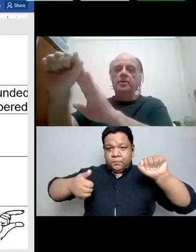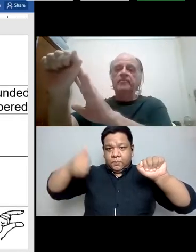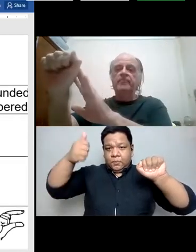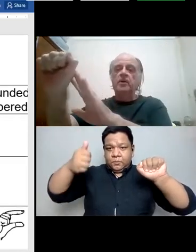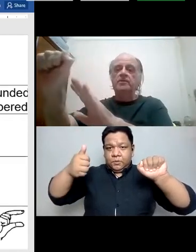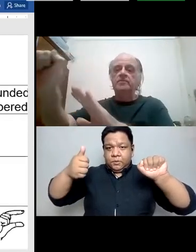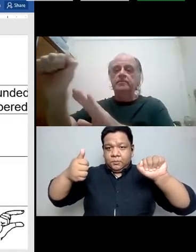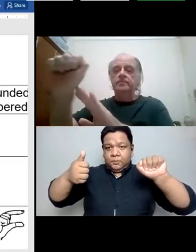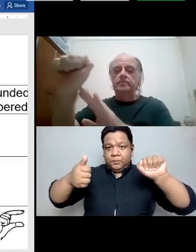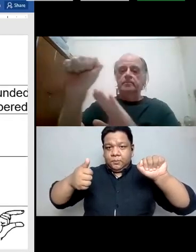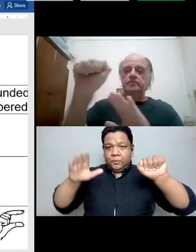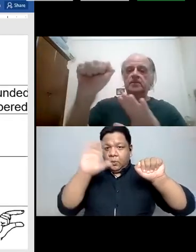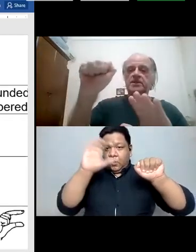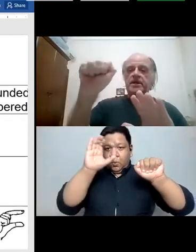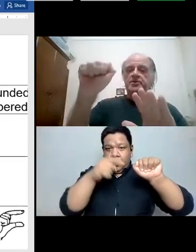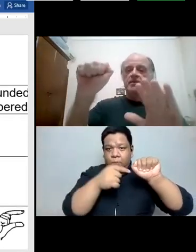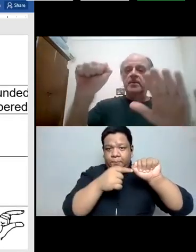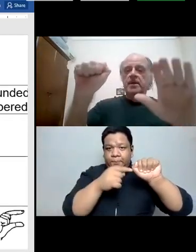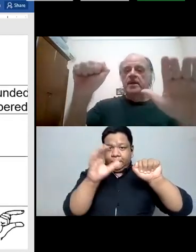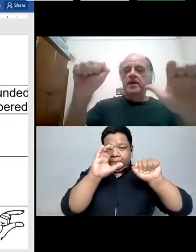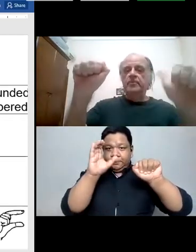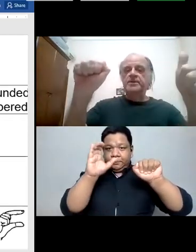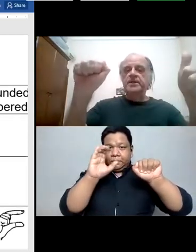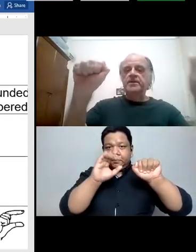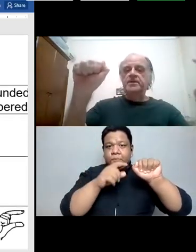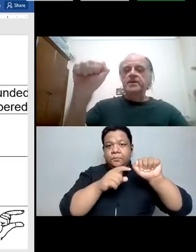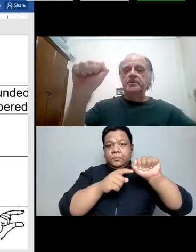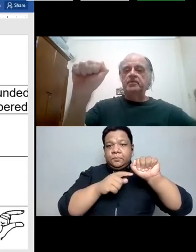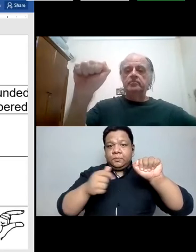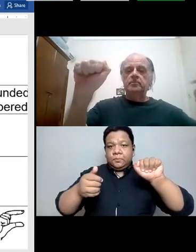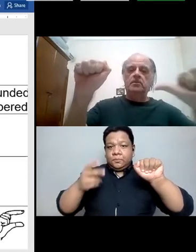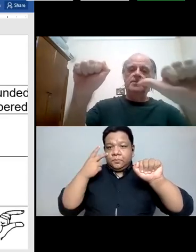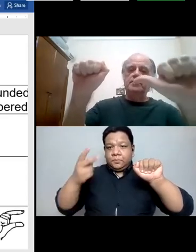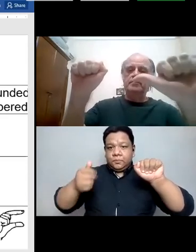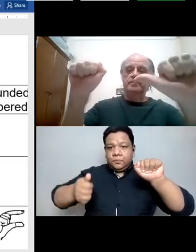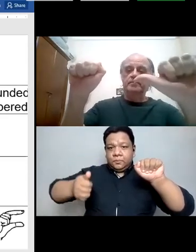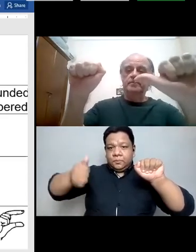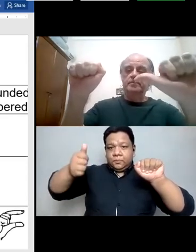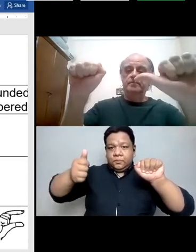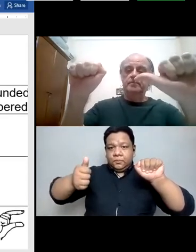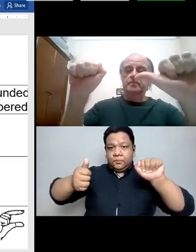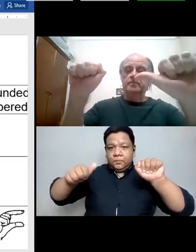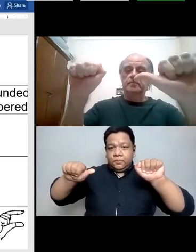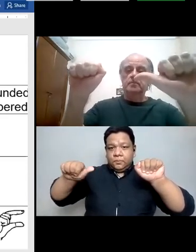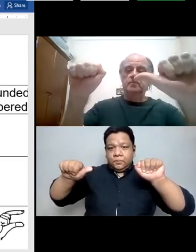We're looking for this hand shape and we see this hand shape. Oops.